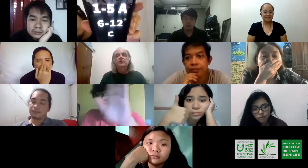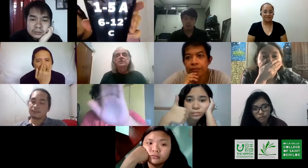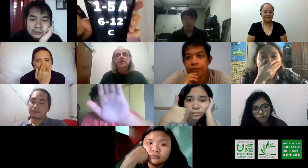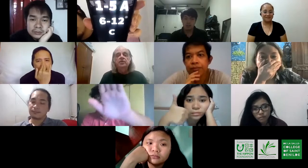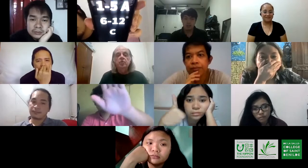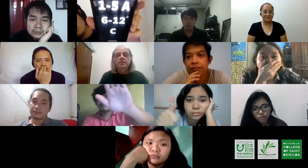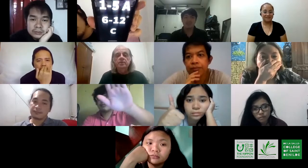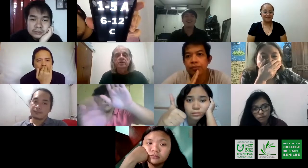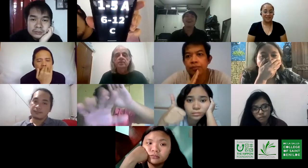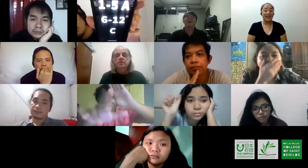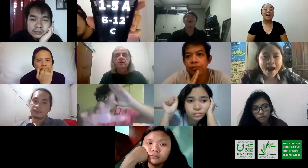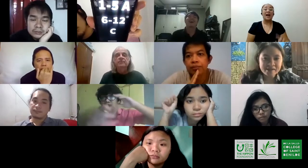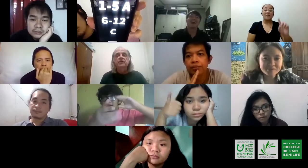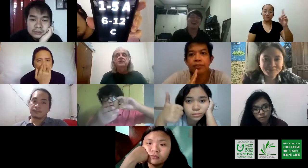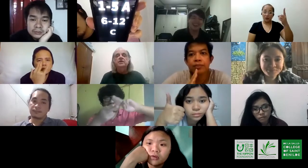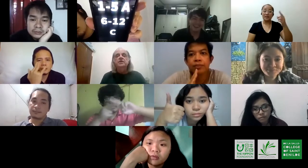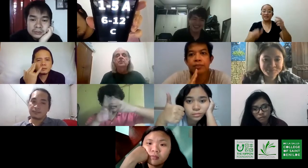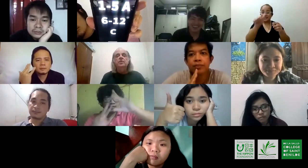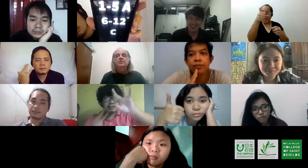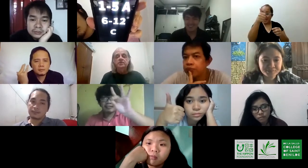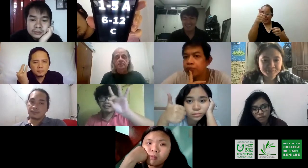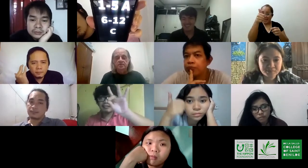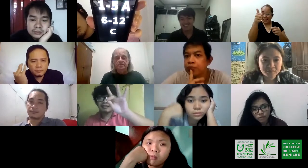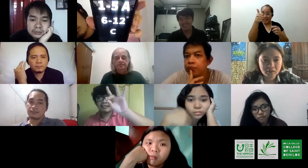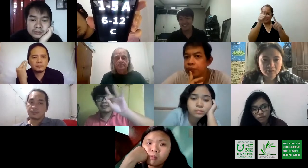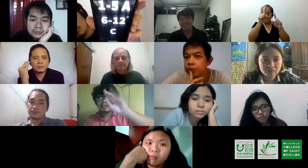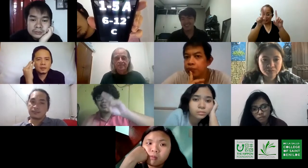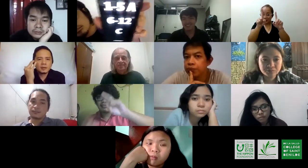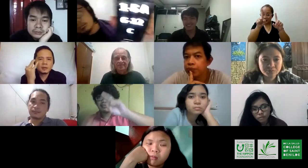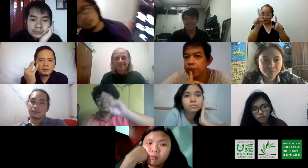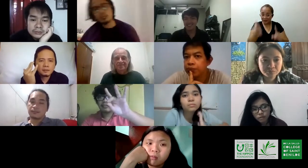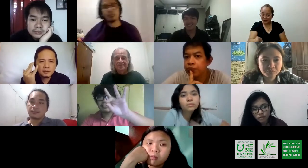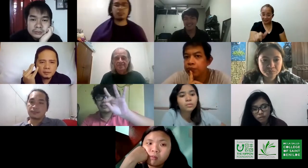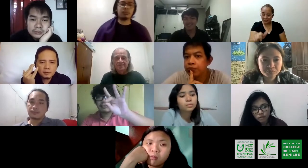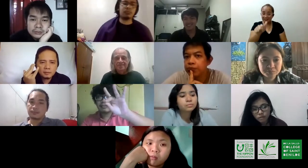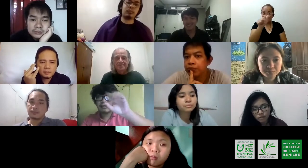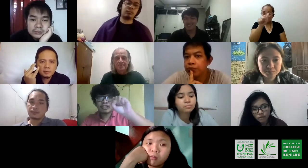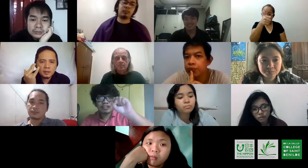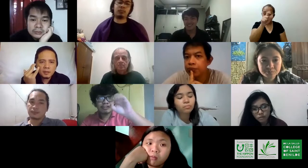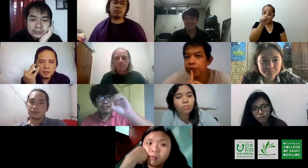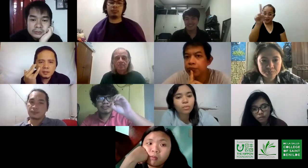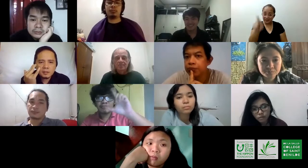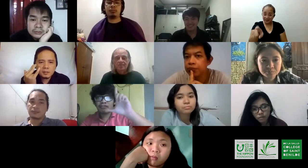The first Nat, 10 questions, the first 10 questions.